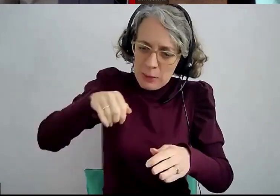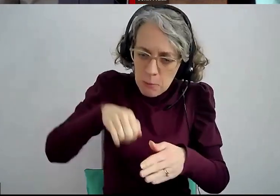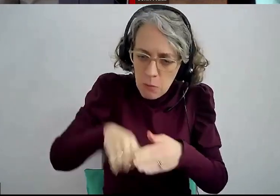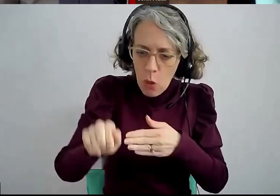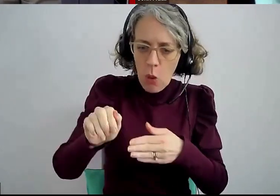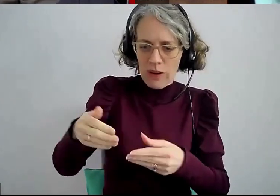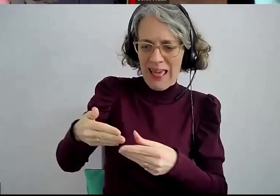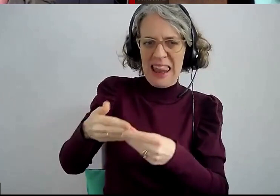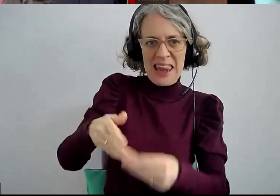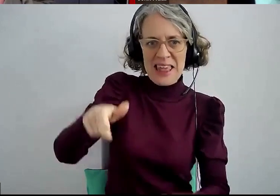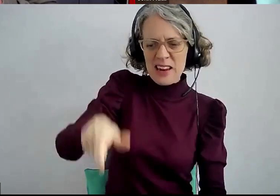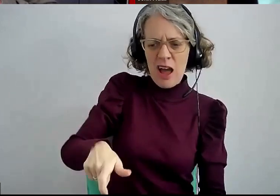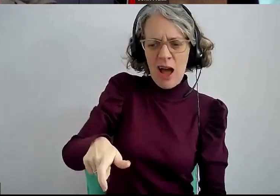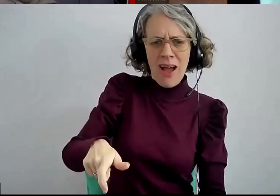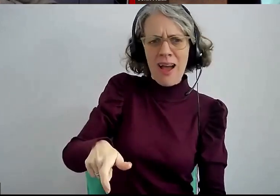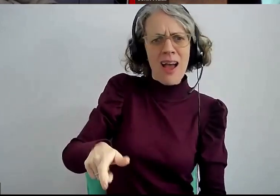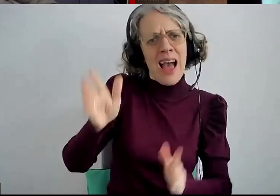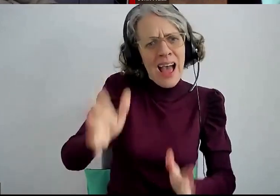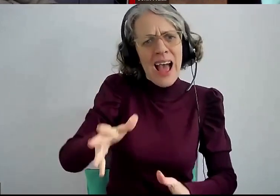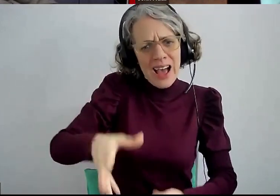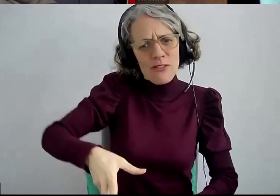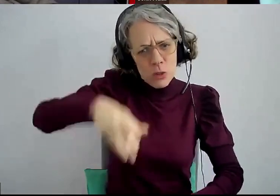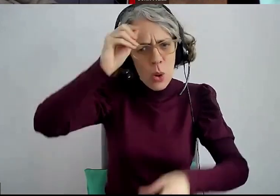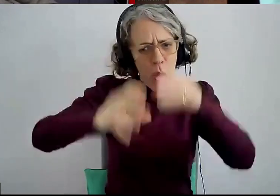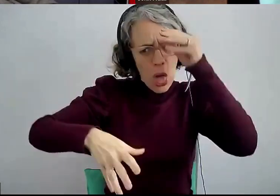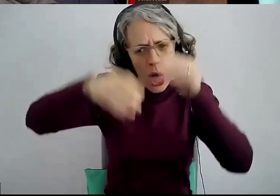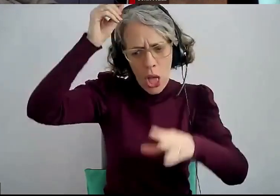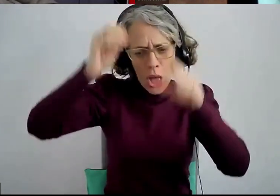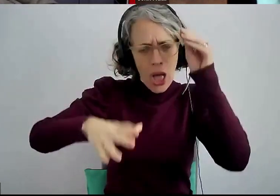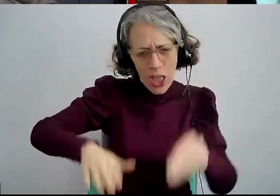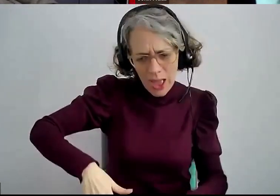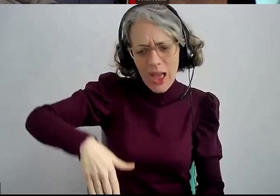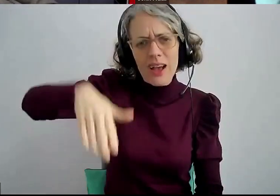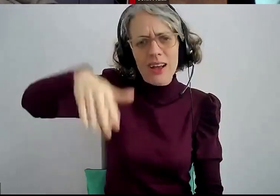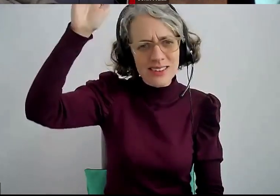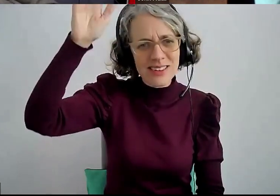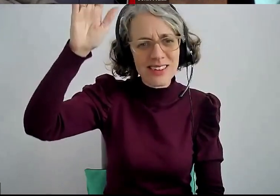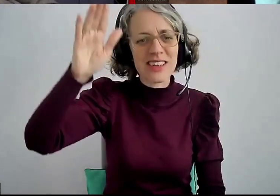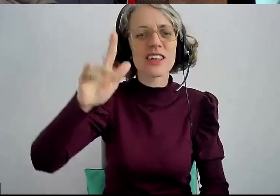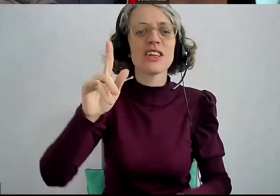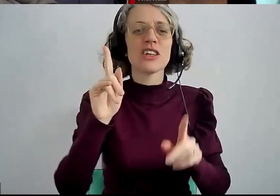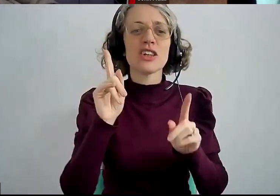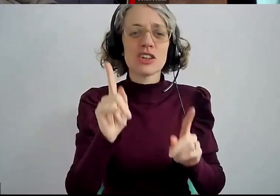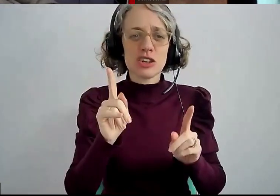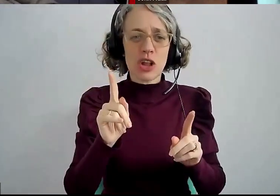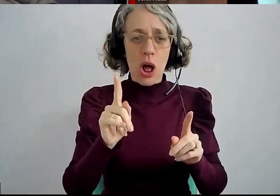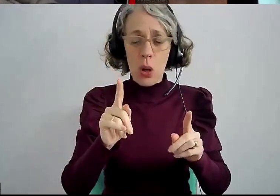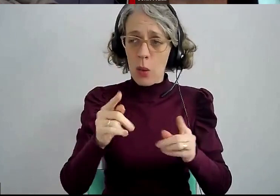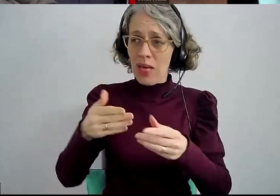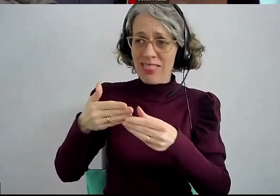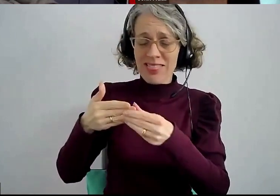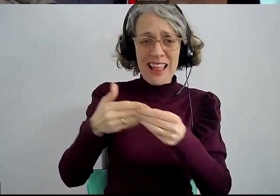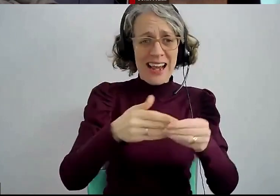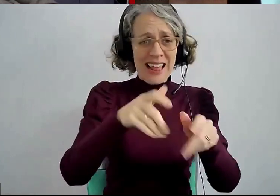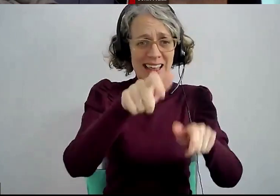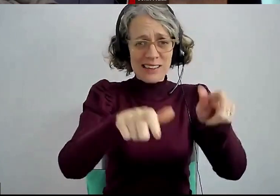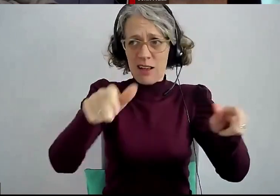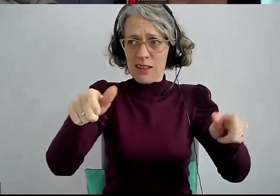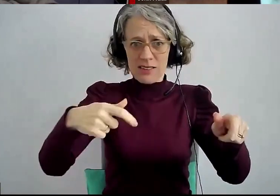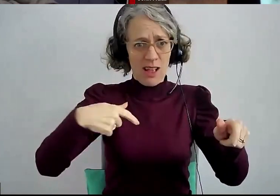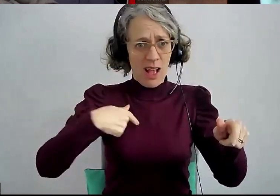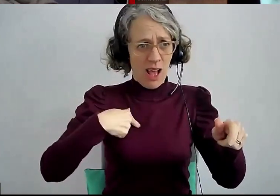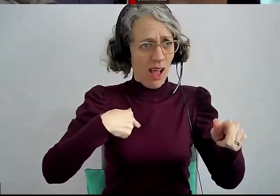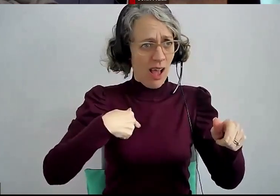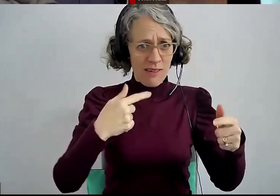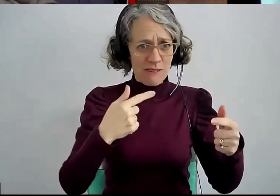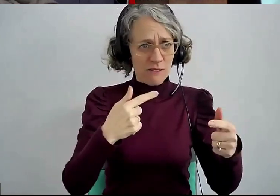acquire it. And the critical difference between the leaders I've come across at any level, team